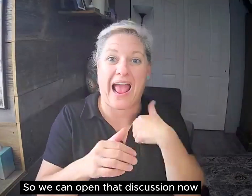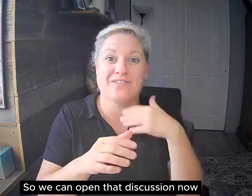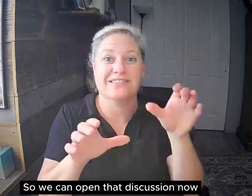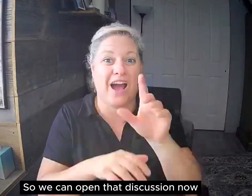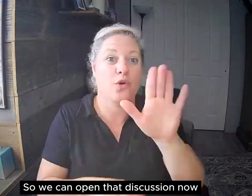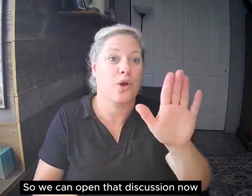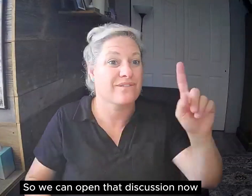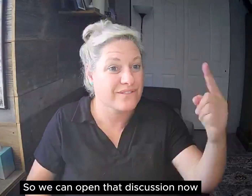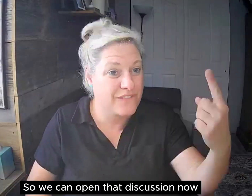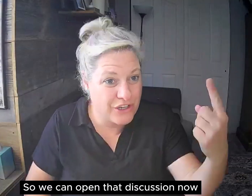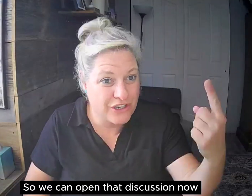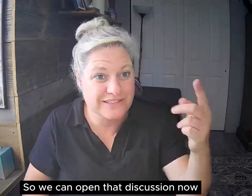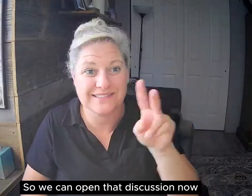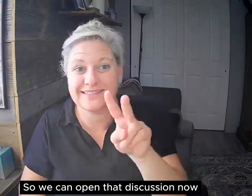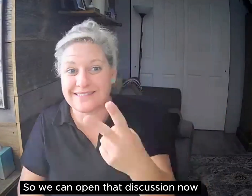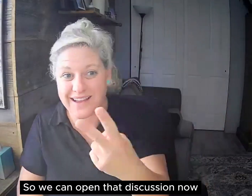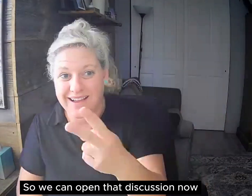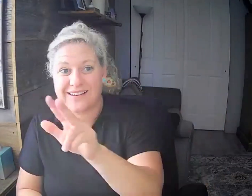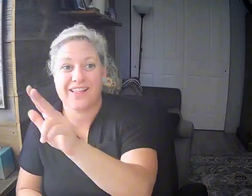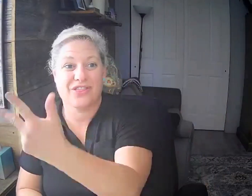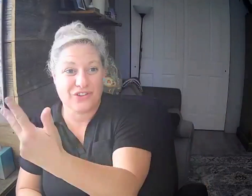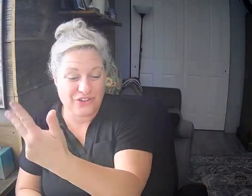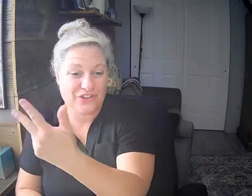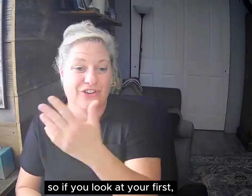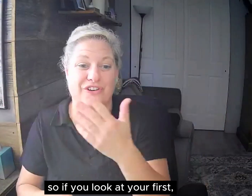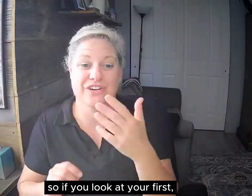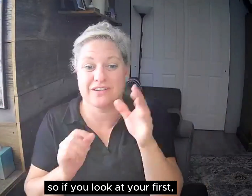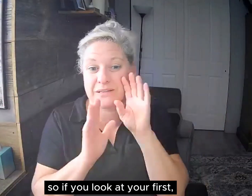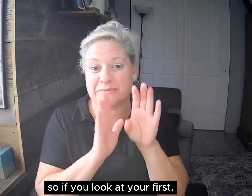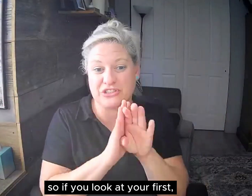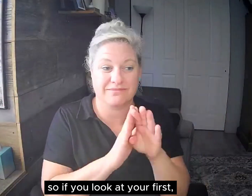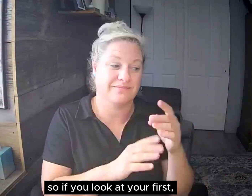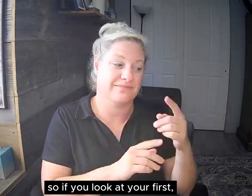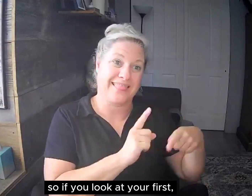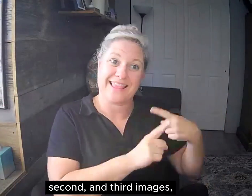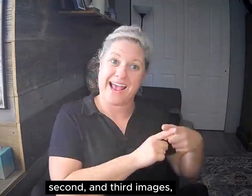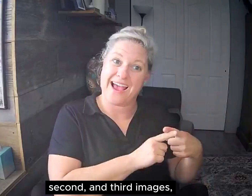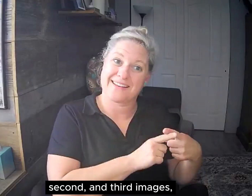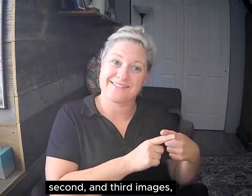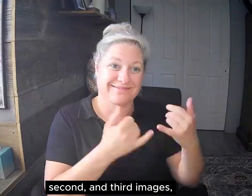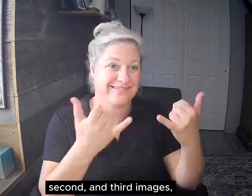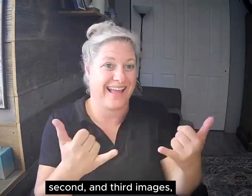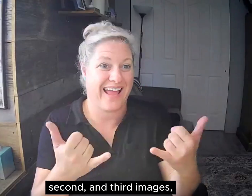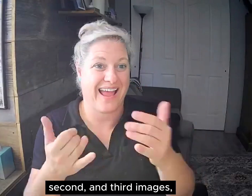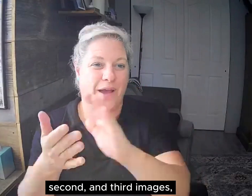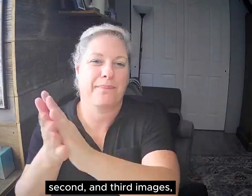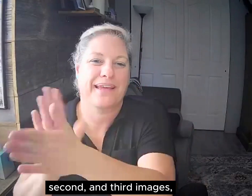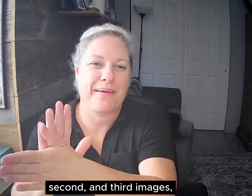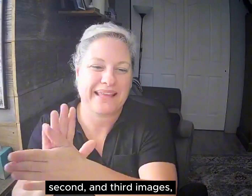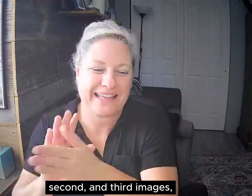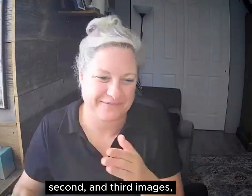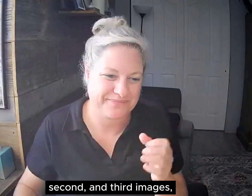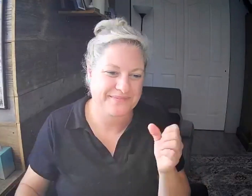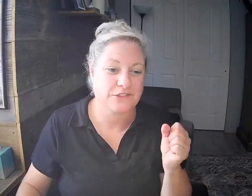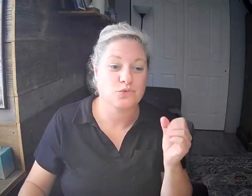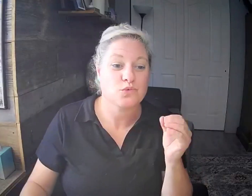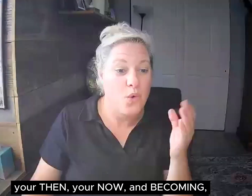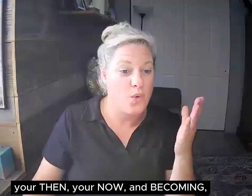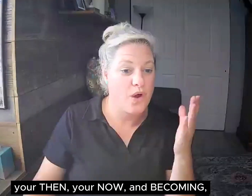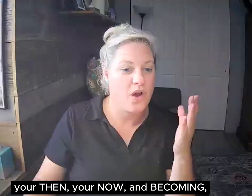So we can open that discussion now. So if you look at your first, second, and third images, your then,